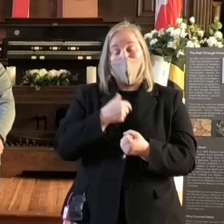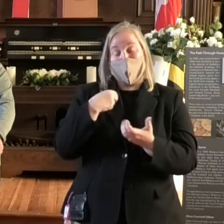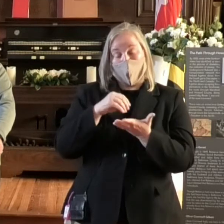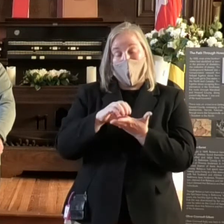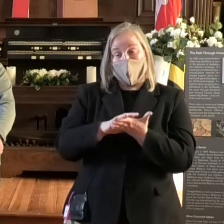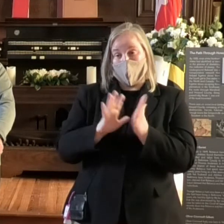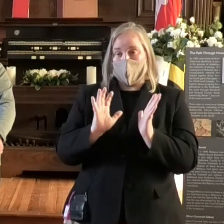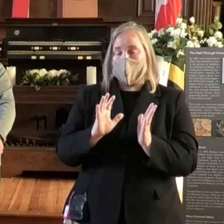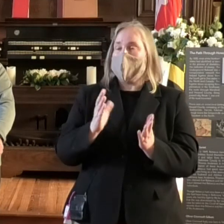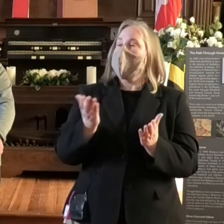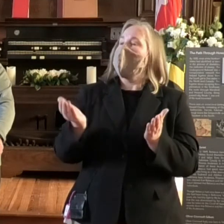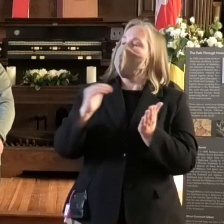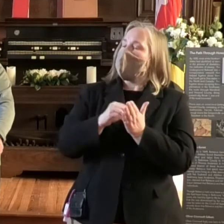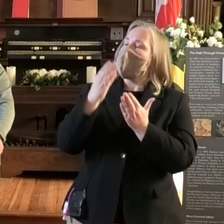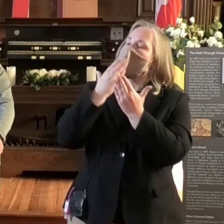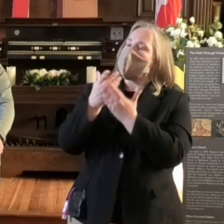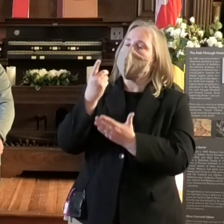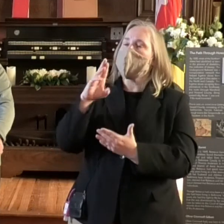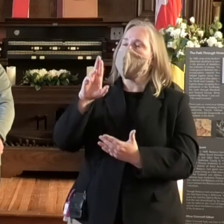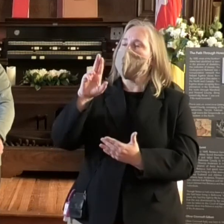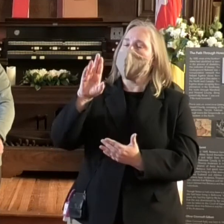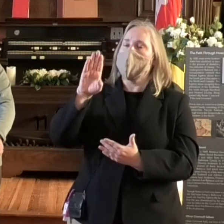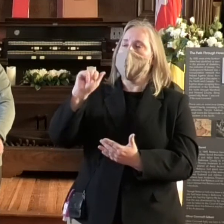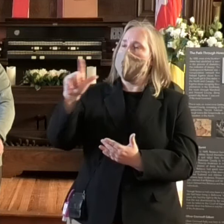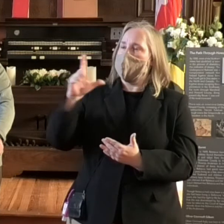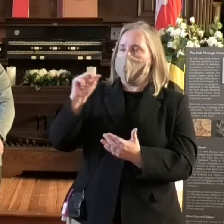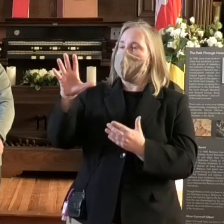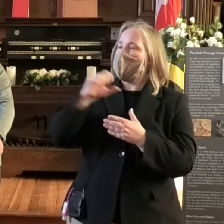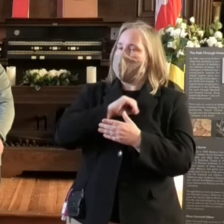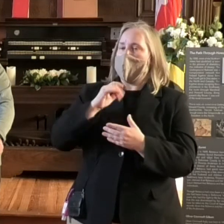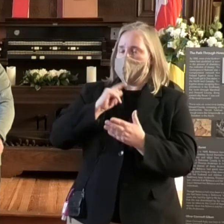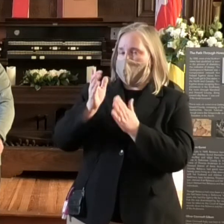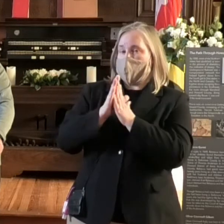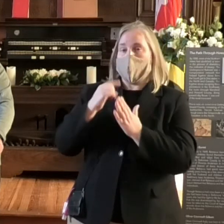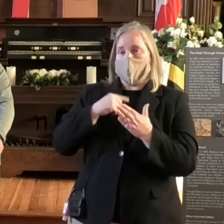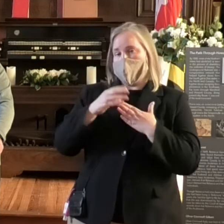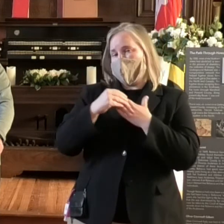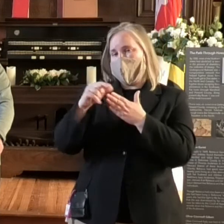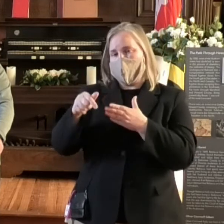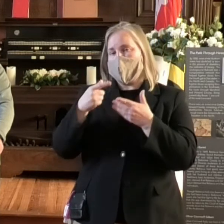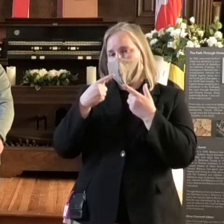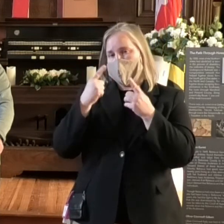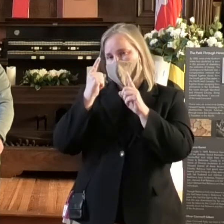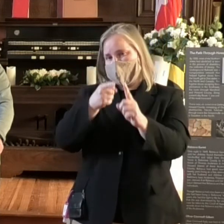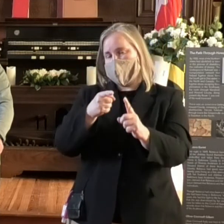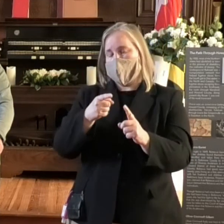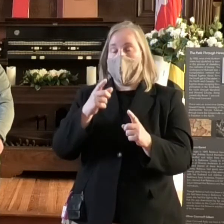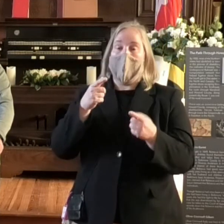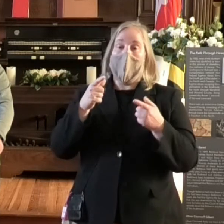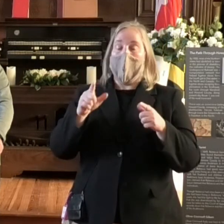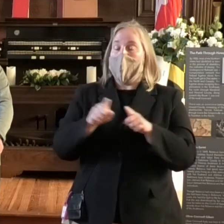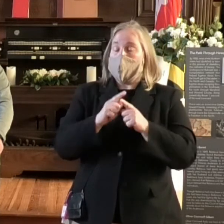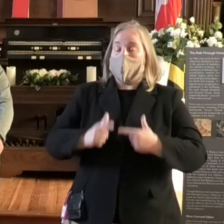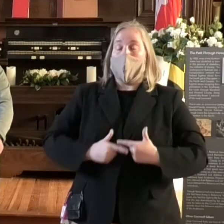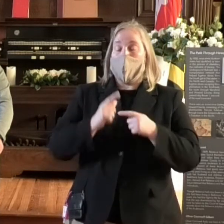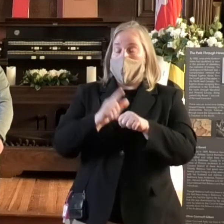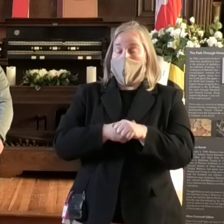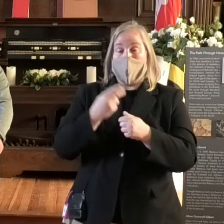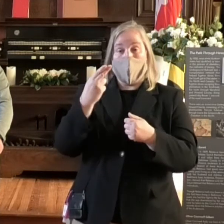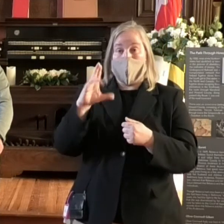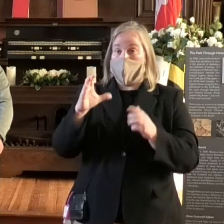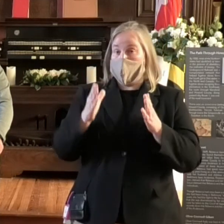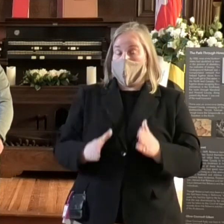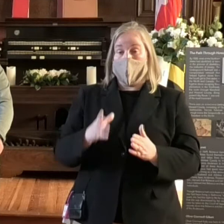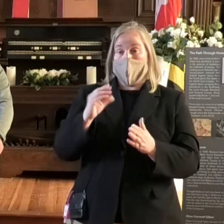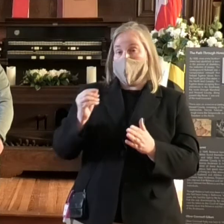Once again, thank you, Dr. Ball, and your staff for asking me to lead this initiative. As a lifelong Howard Countyan and historian, I take this